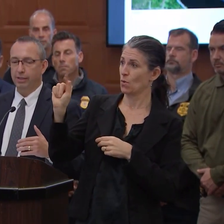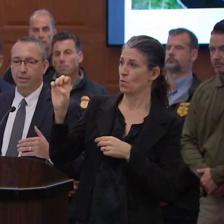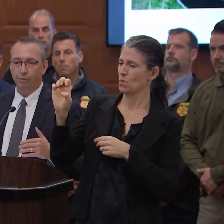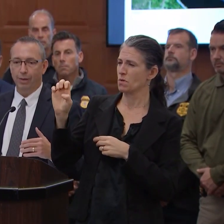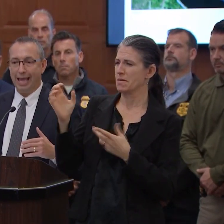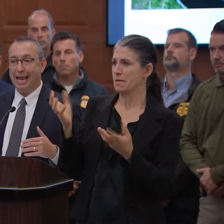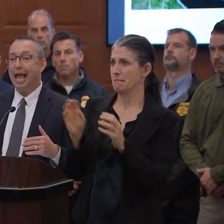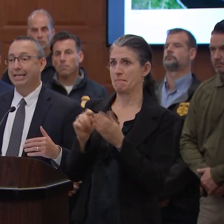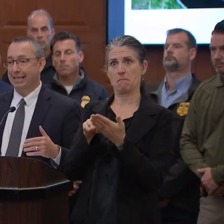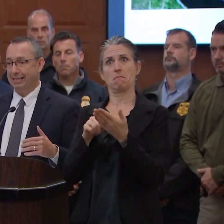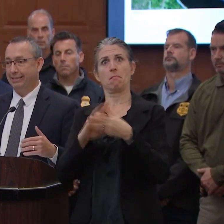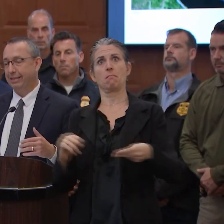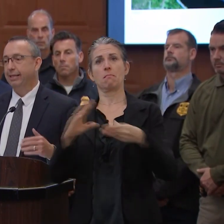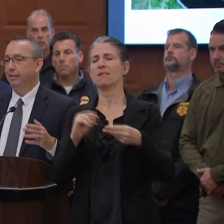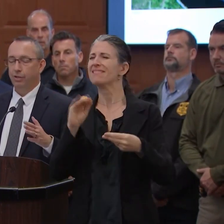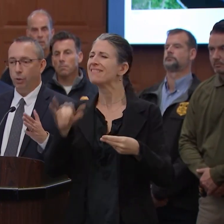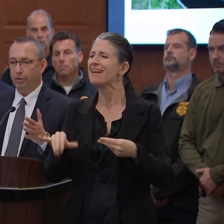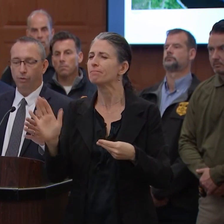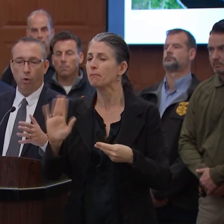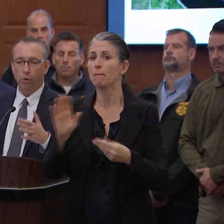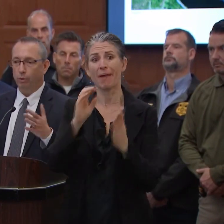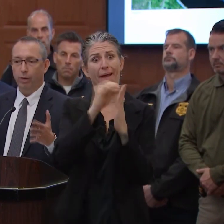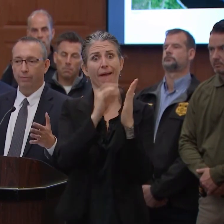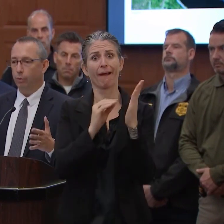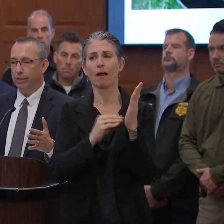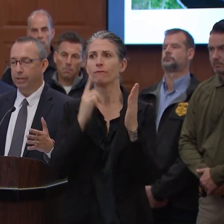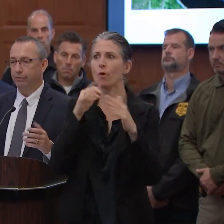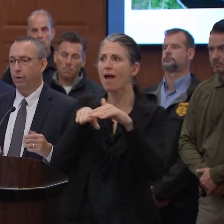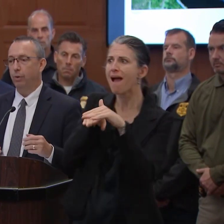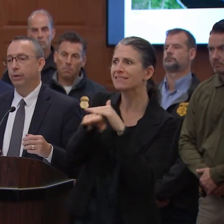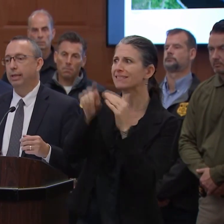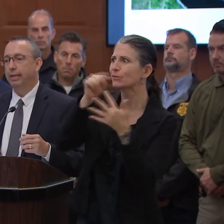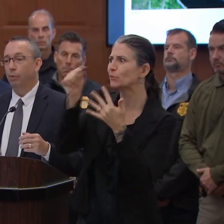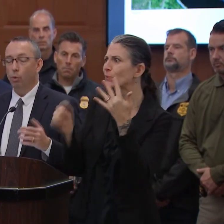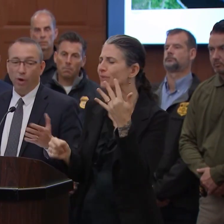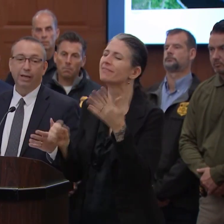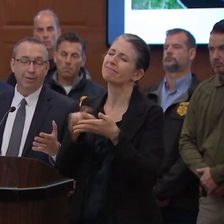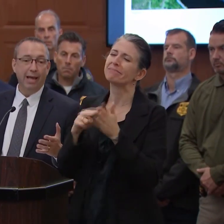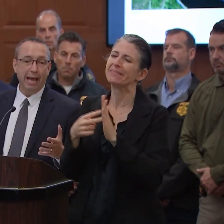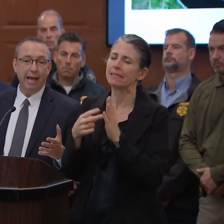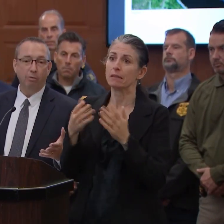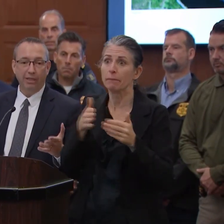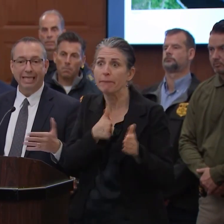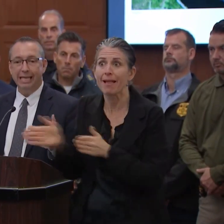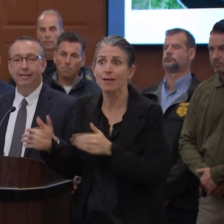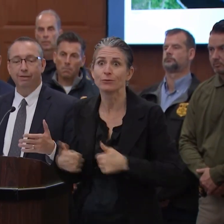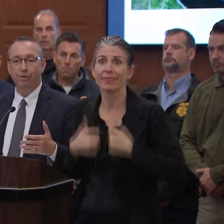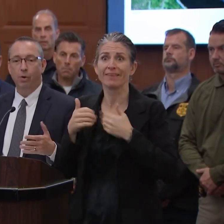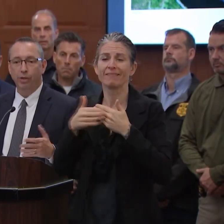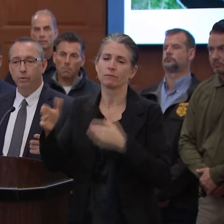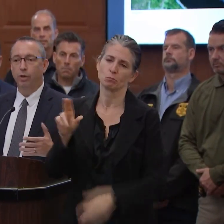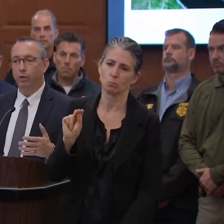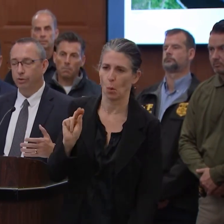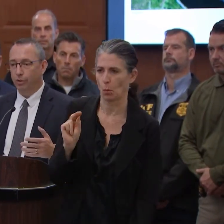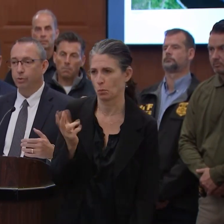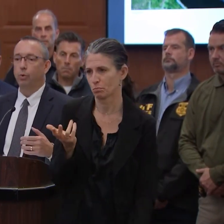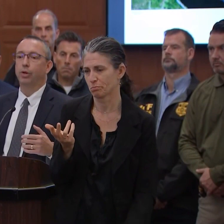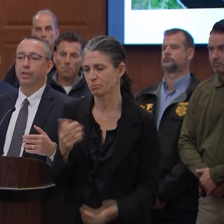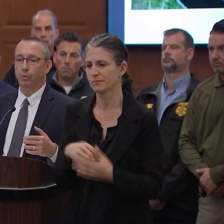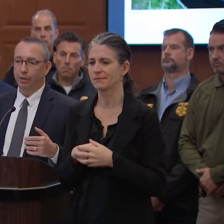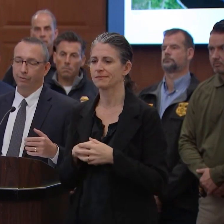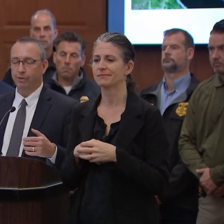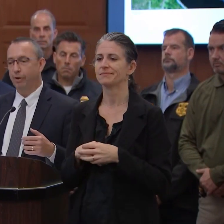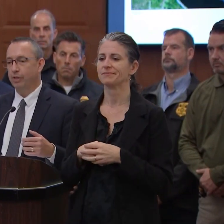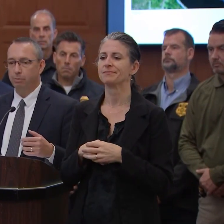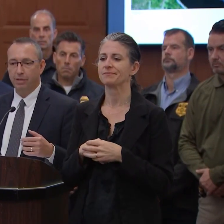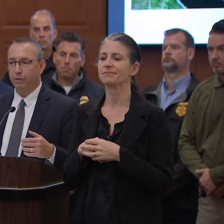sure that this loved one had access to his phone and whatever was in his phone. We're working on that now to get into the phone. That's one of those search warrants.